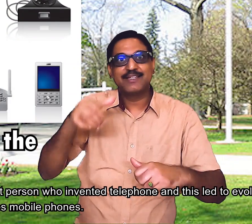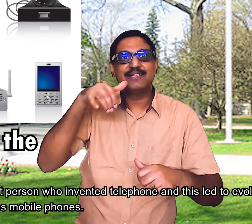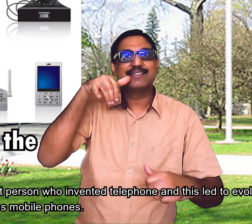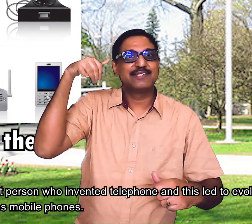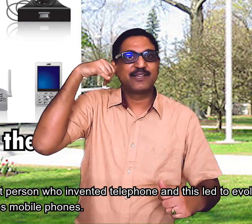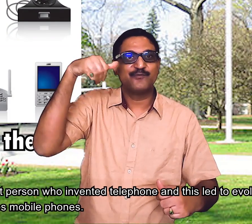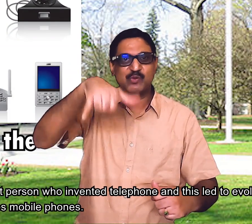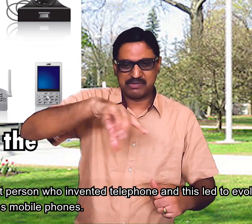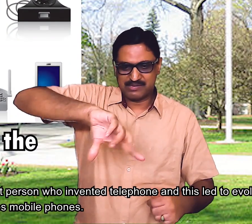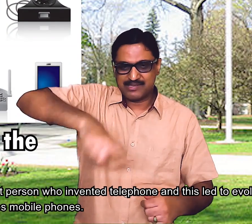phones.